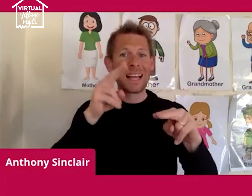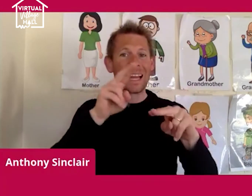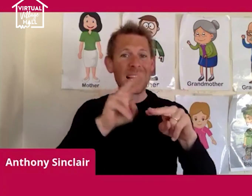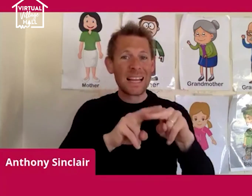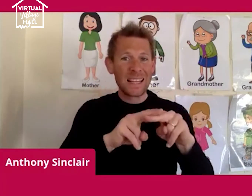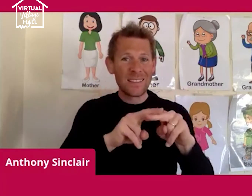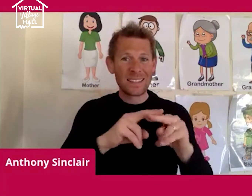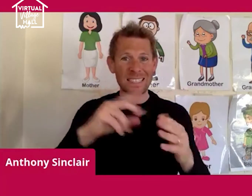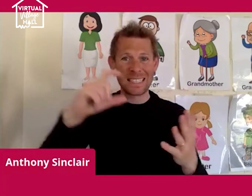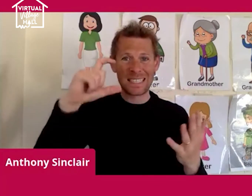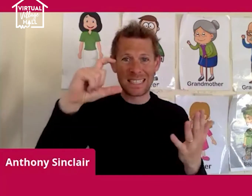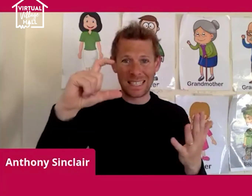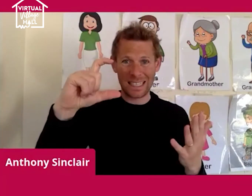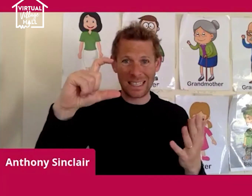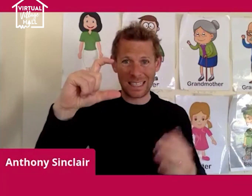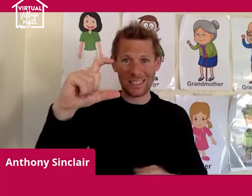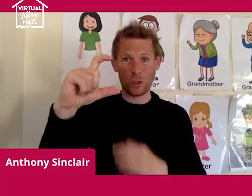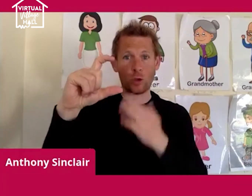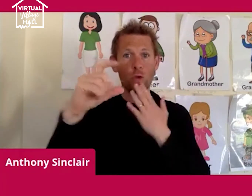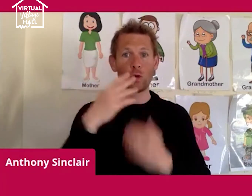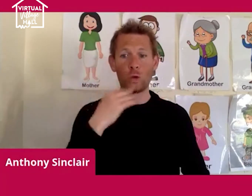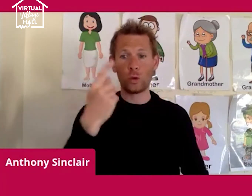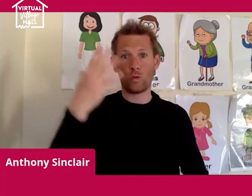your writing hand always points to the other hand.